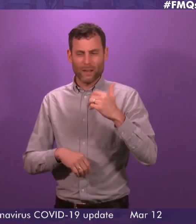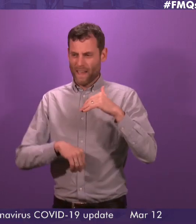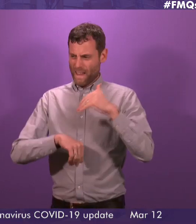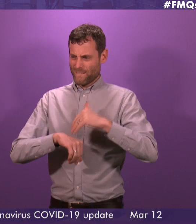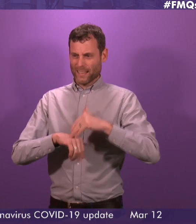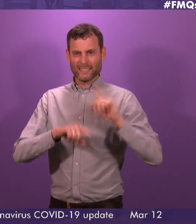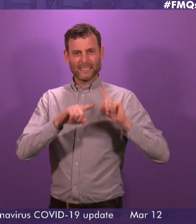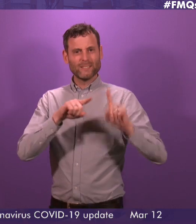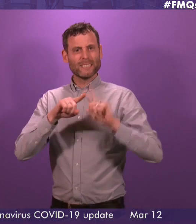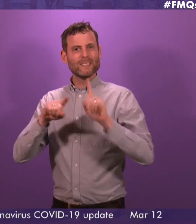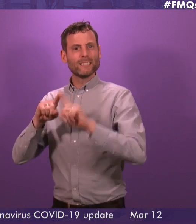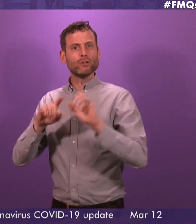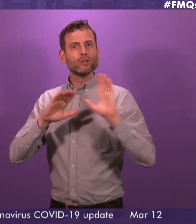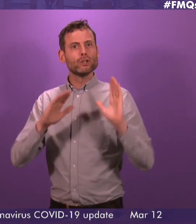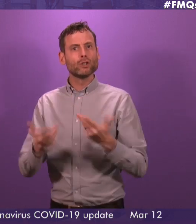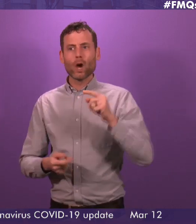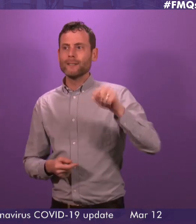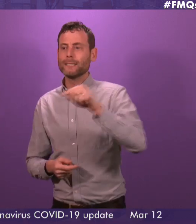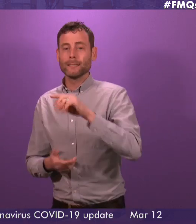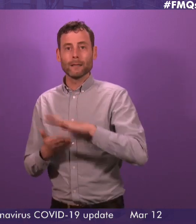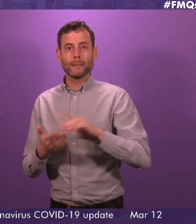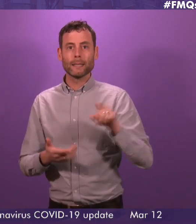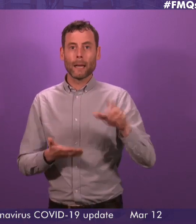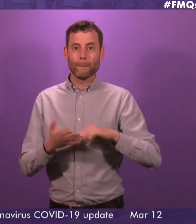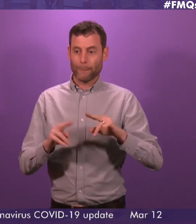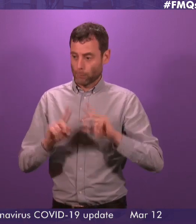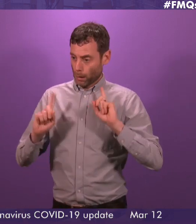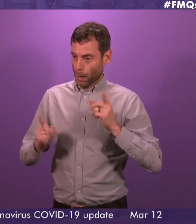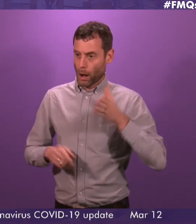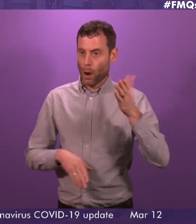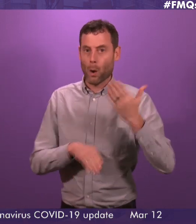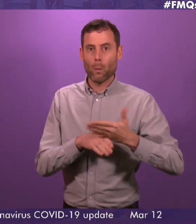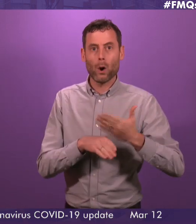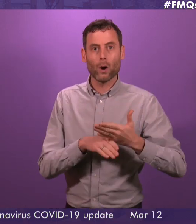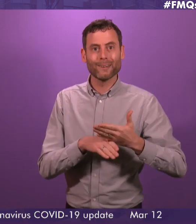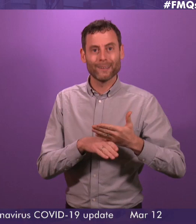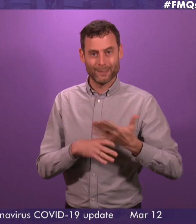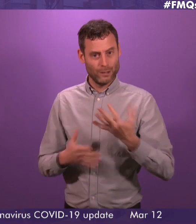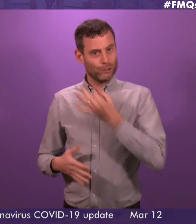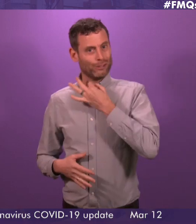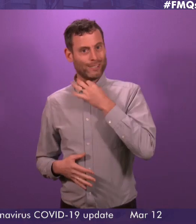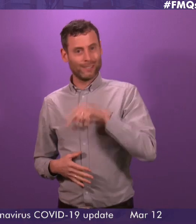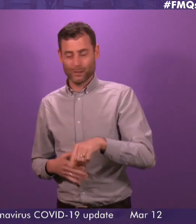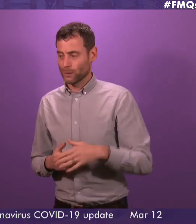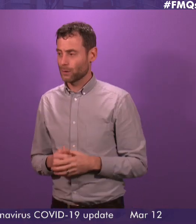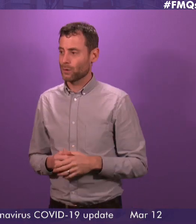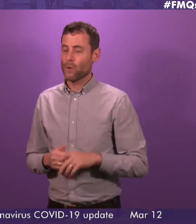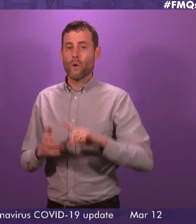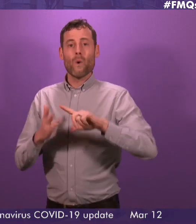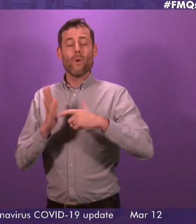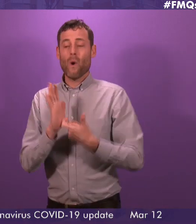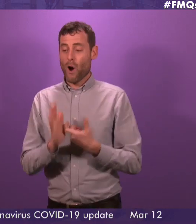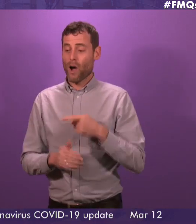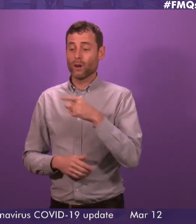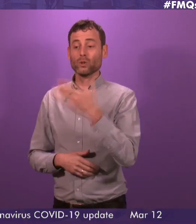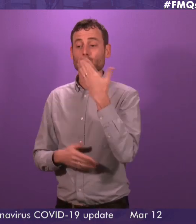public services if their parents or others looking after them, or they will be in other local authority provision,